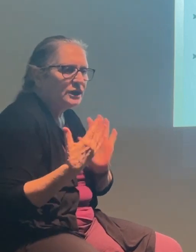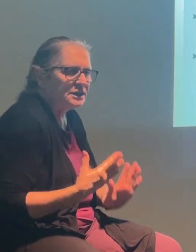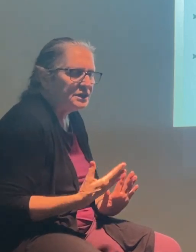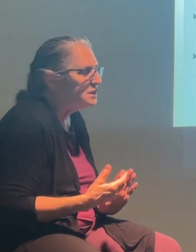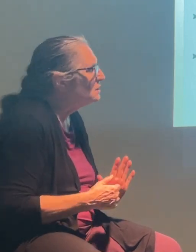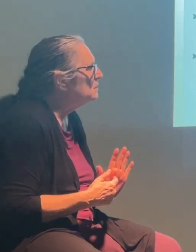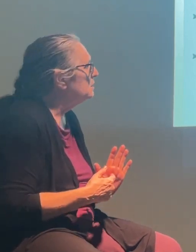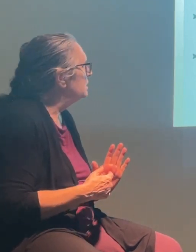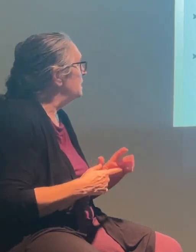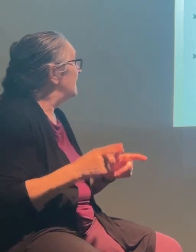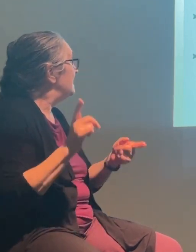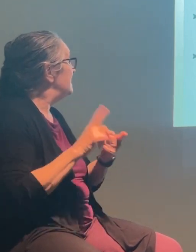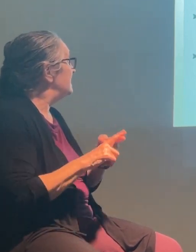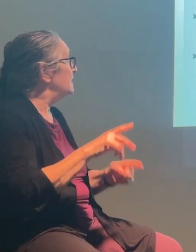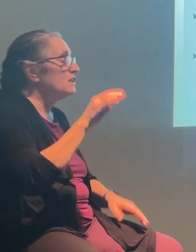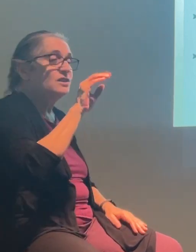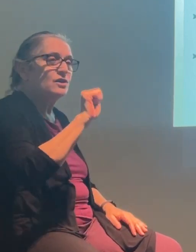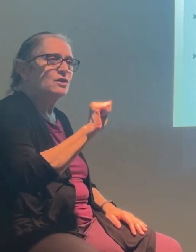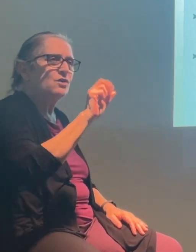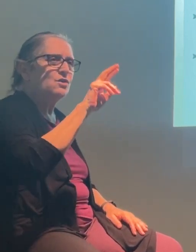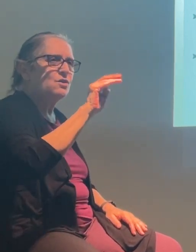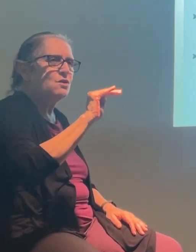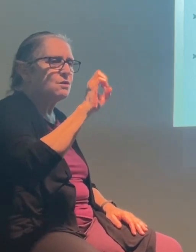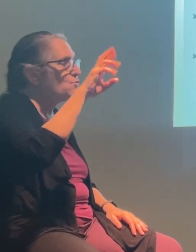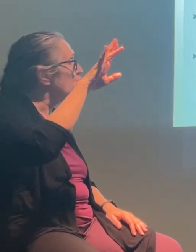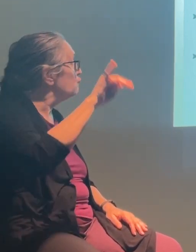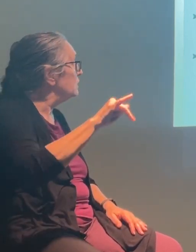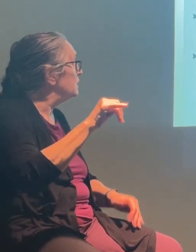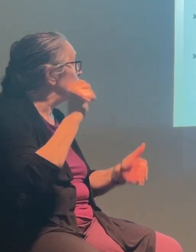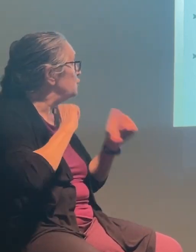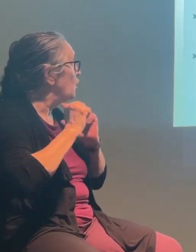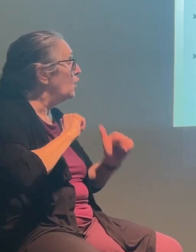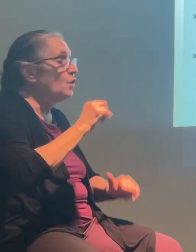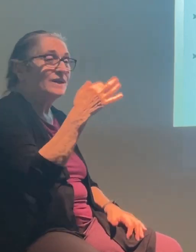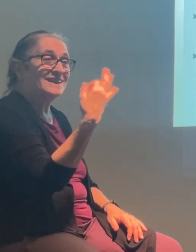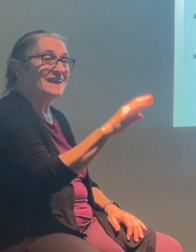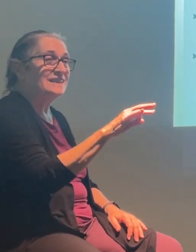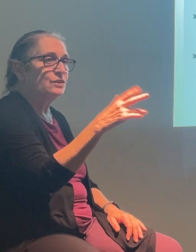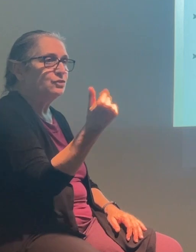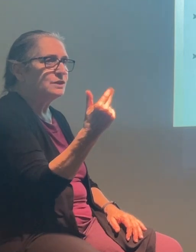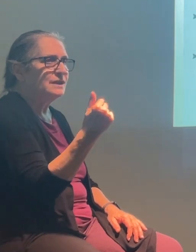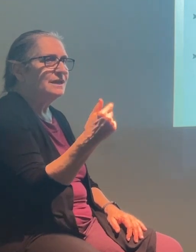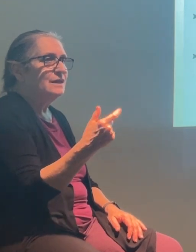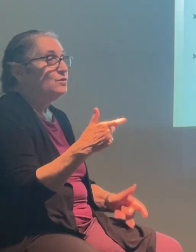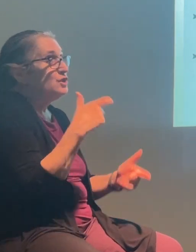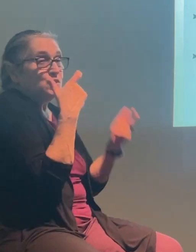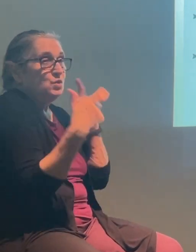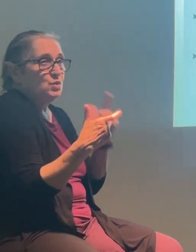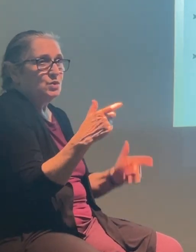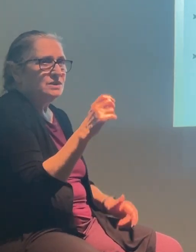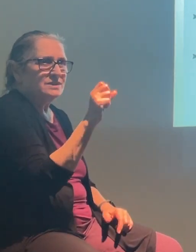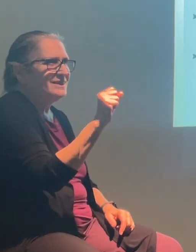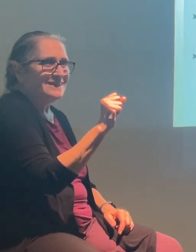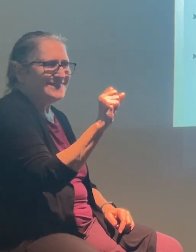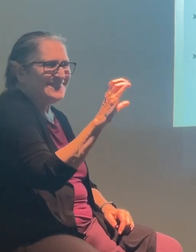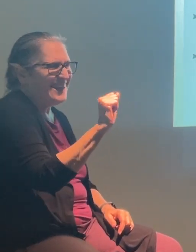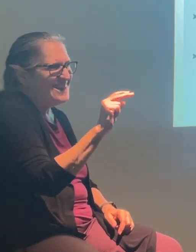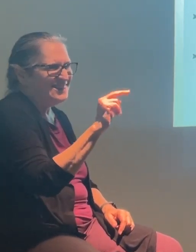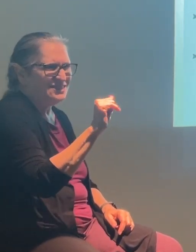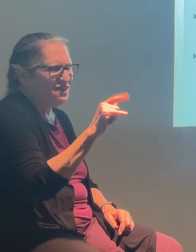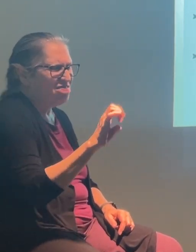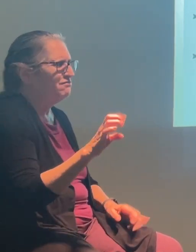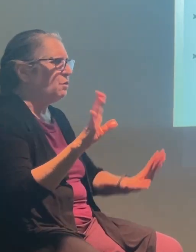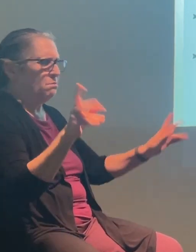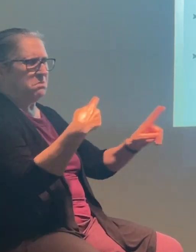Armory Show happened. I'm sure you've heard of the Armory Show. It was a huge, not a scandal, but in a positive one. Overnight,